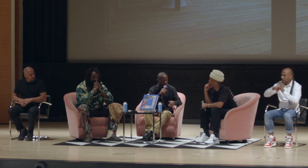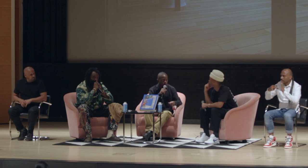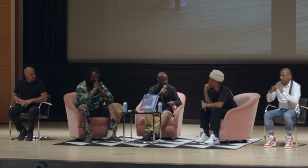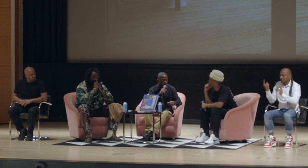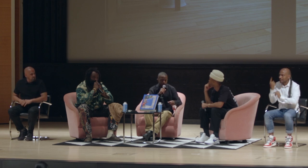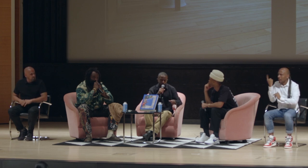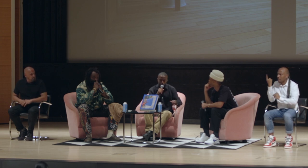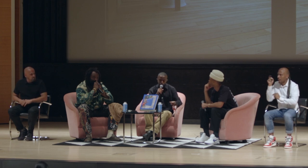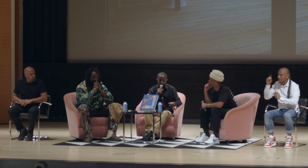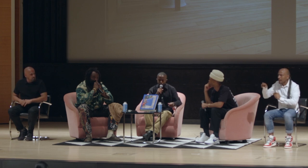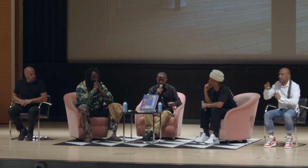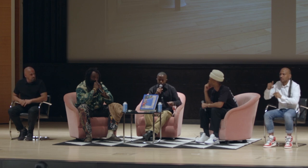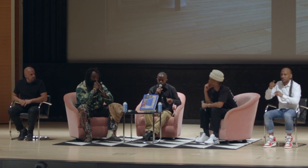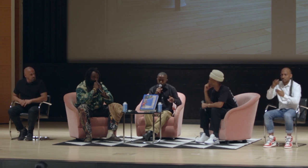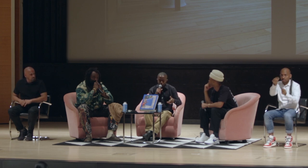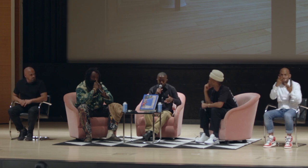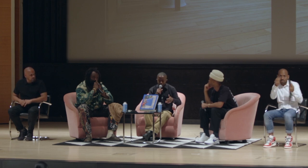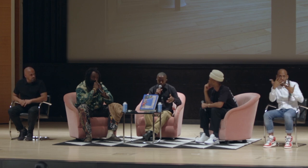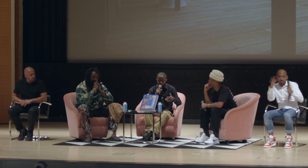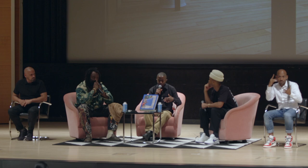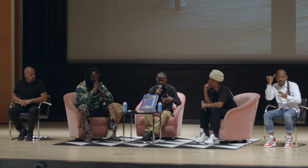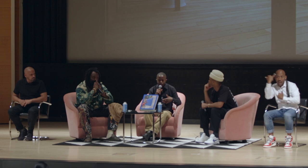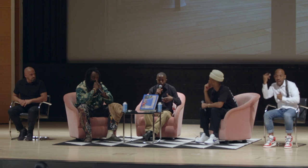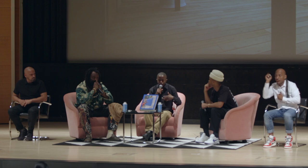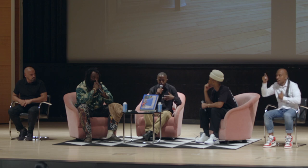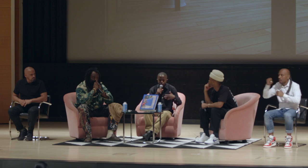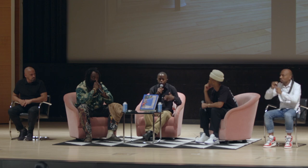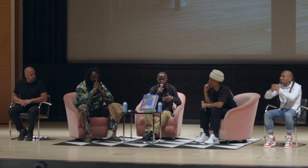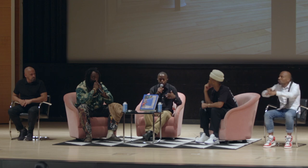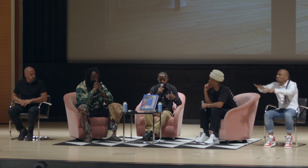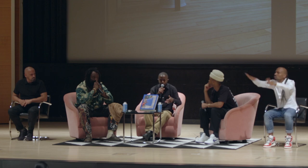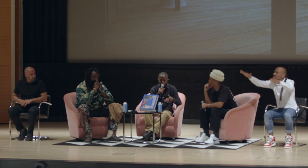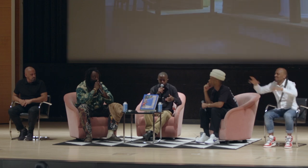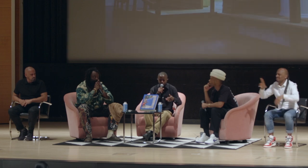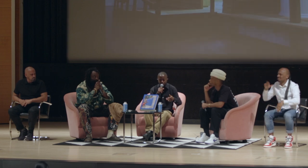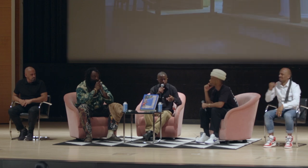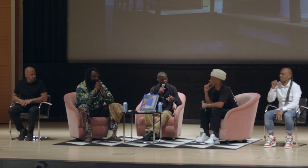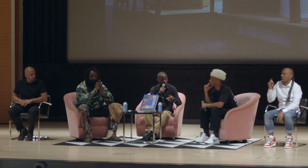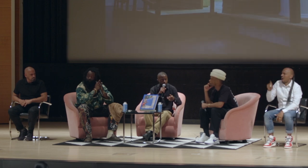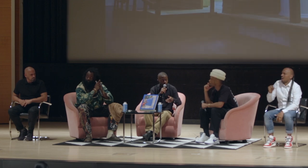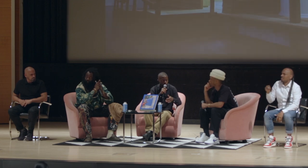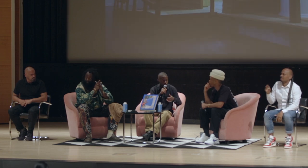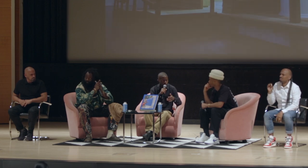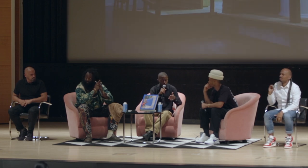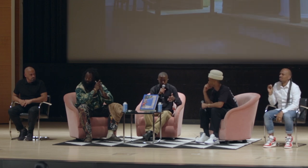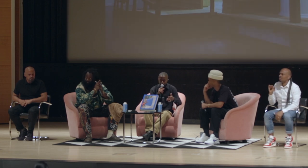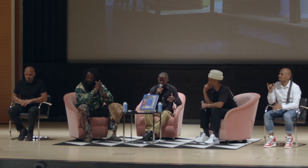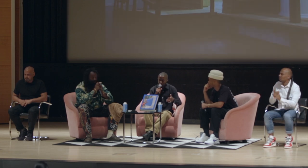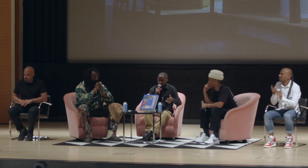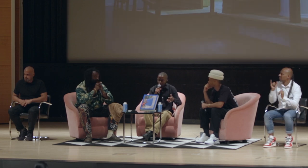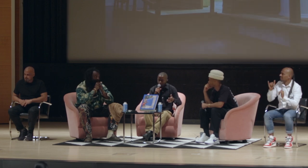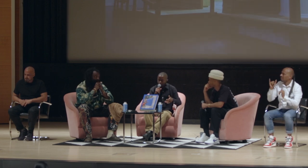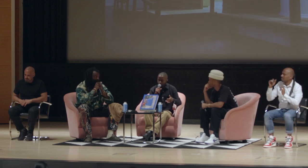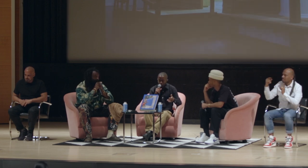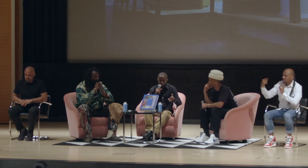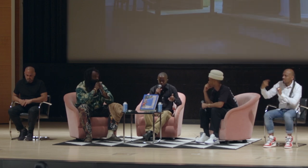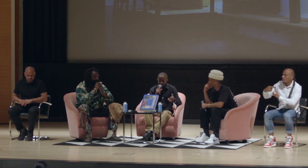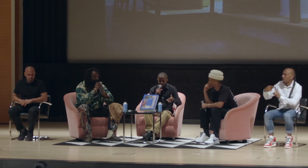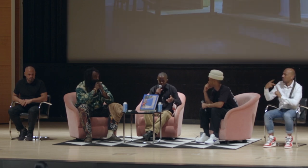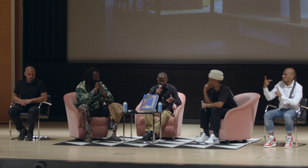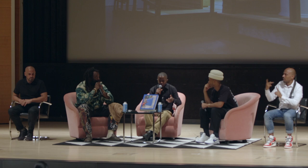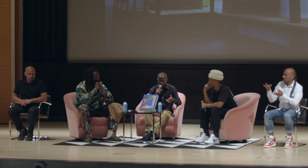commercial, to your point. It didn't have to, because it was just a point of entry into